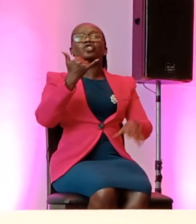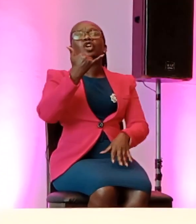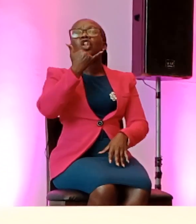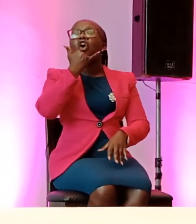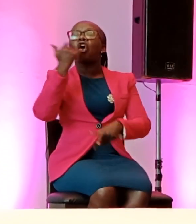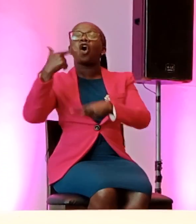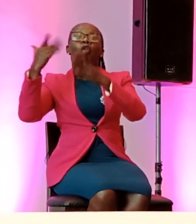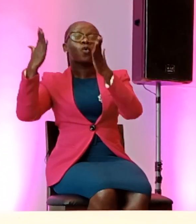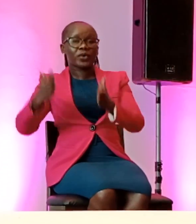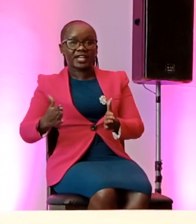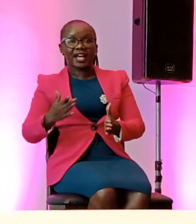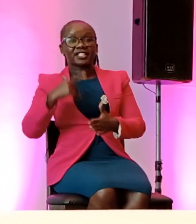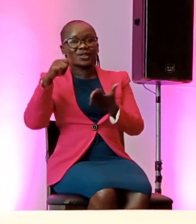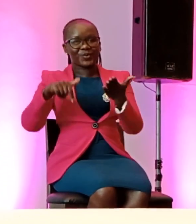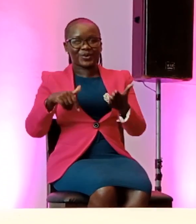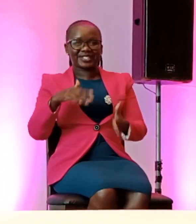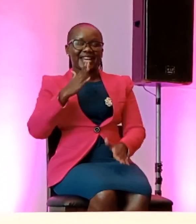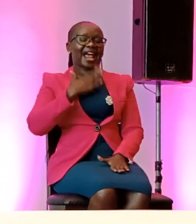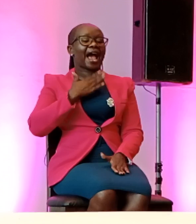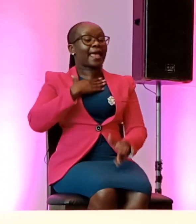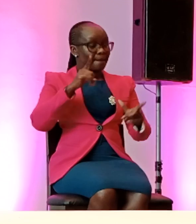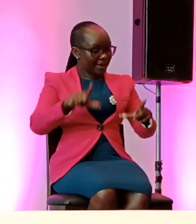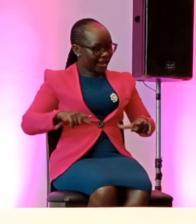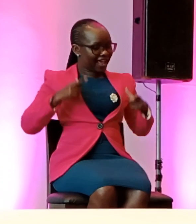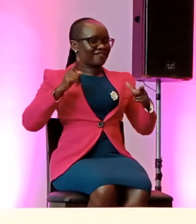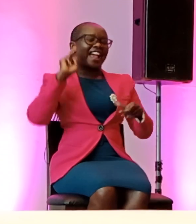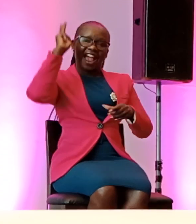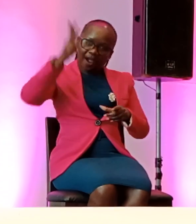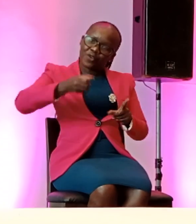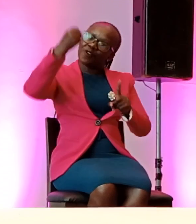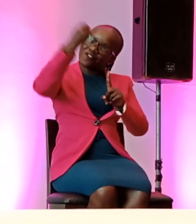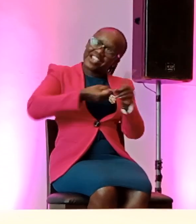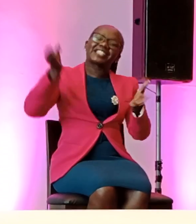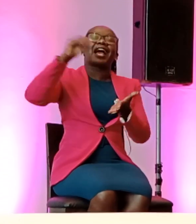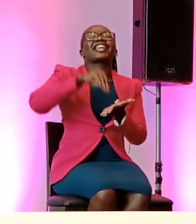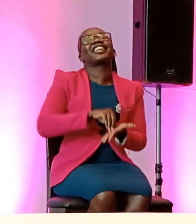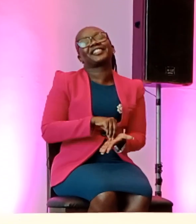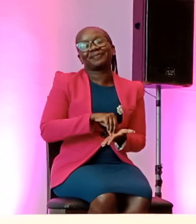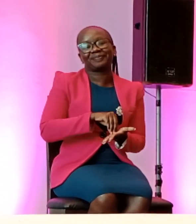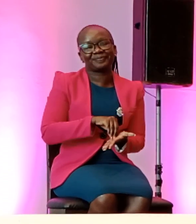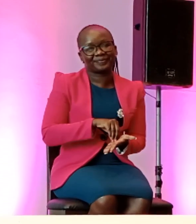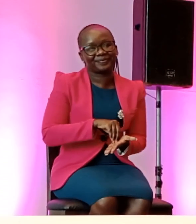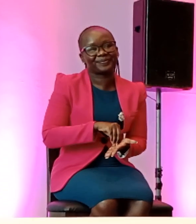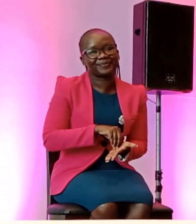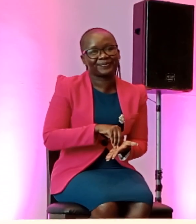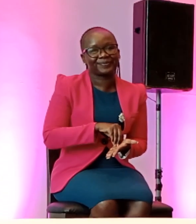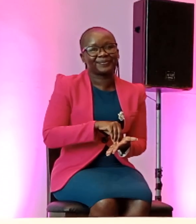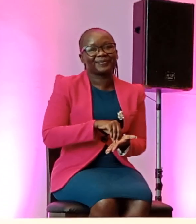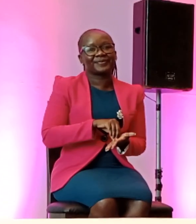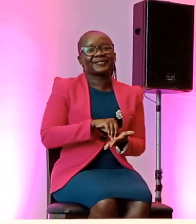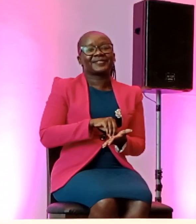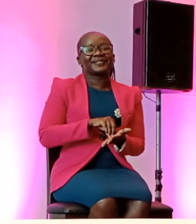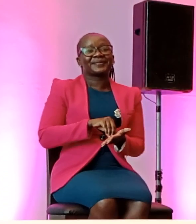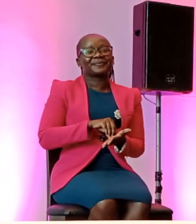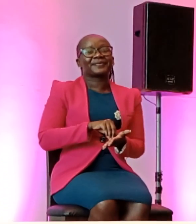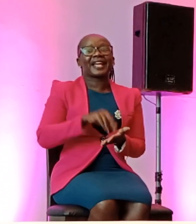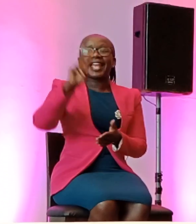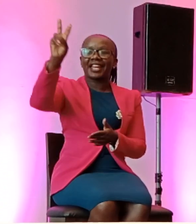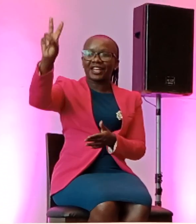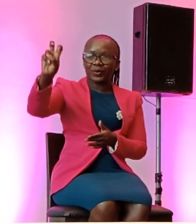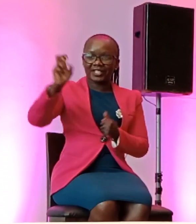winner. And I said, I am alive, I will fight again. Came back surging